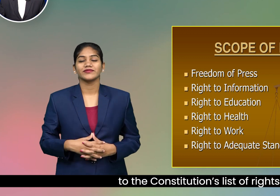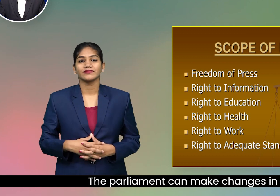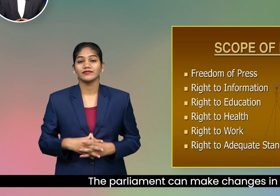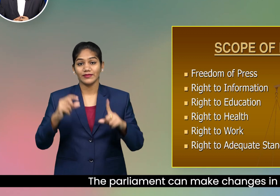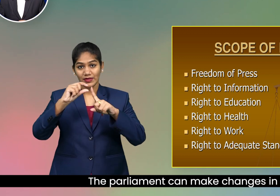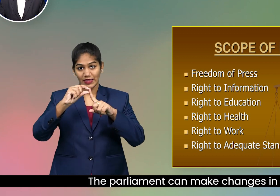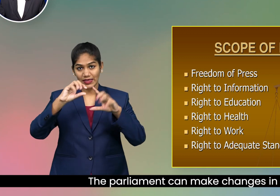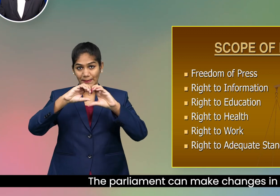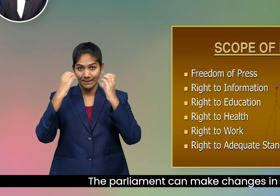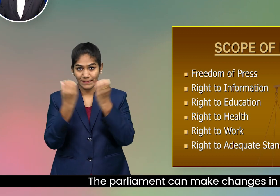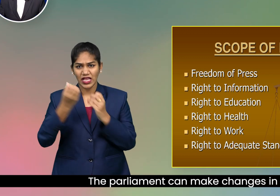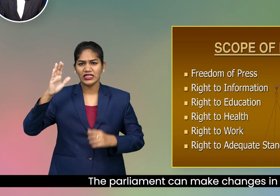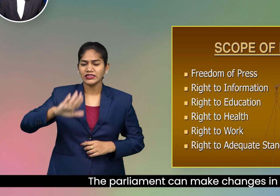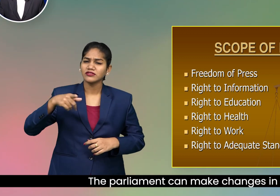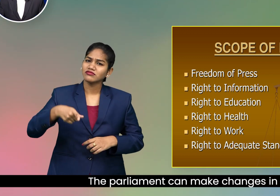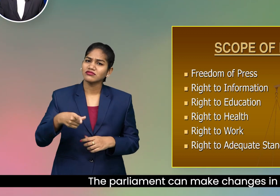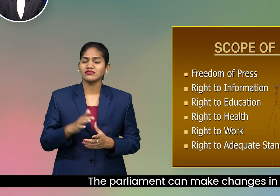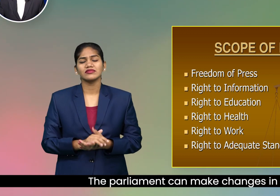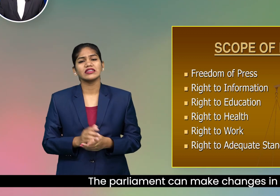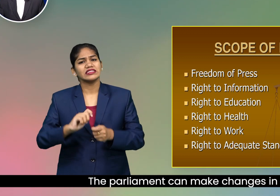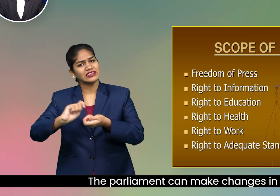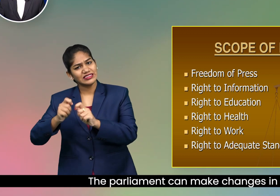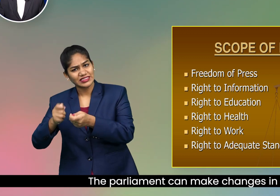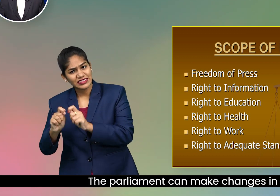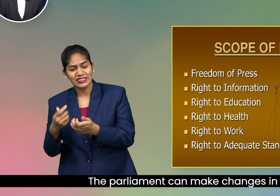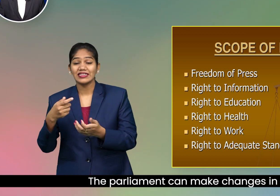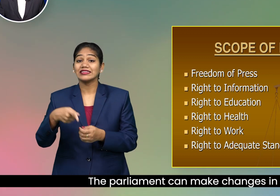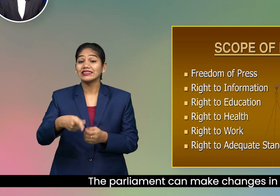The Parliament can make changes in rights.